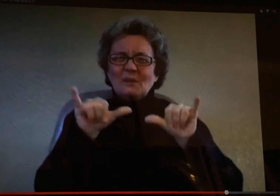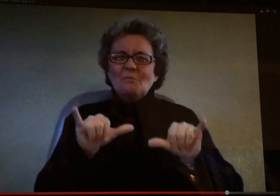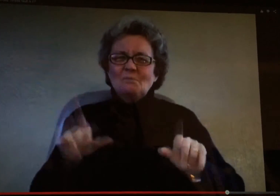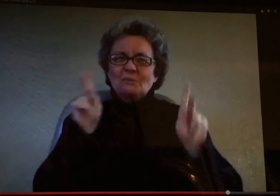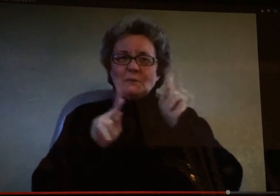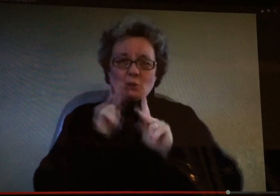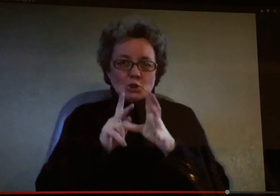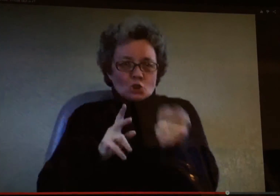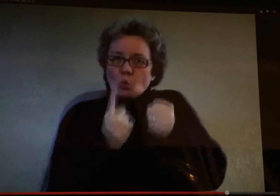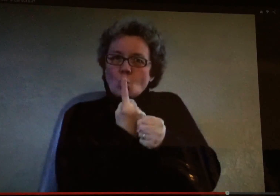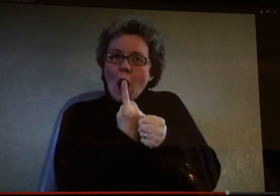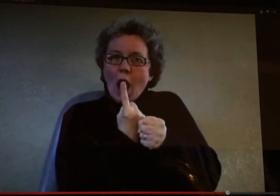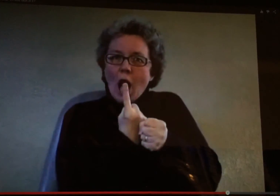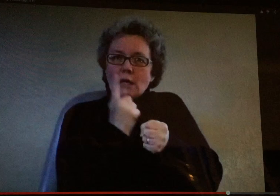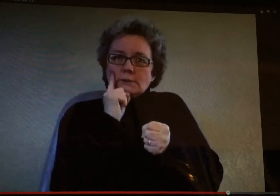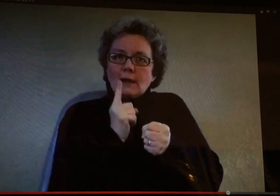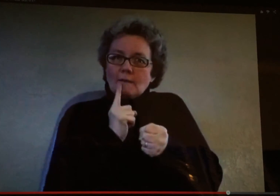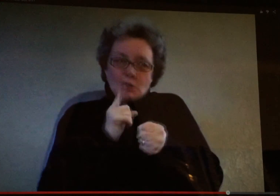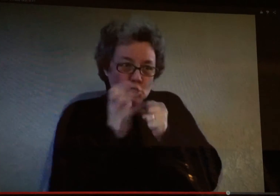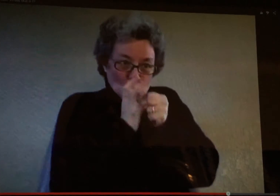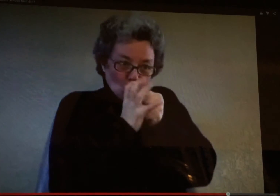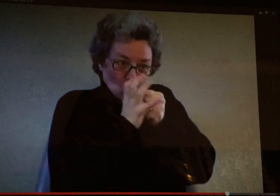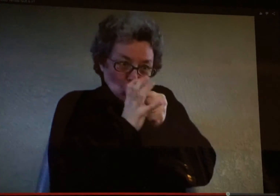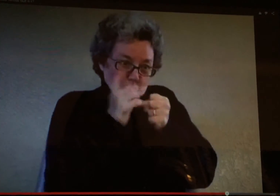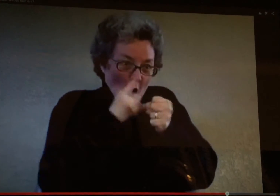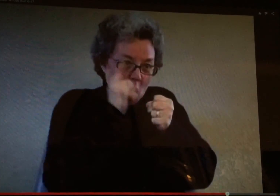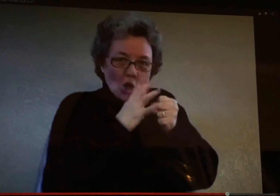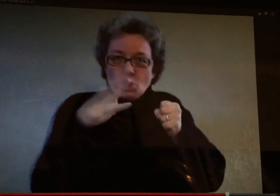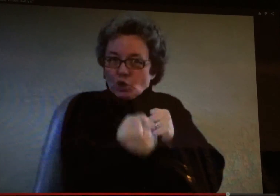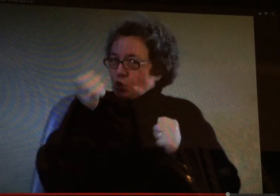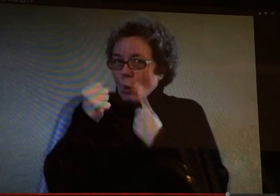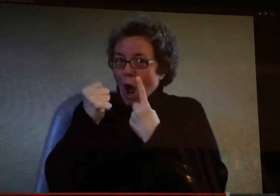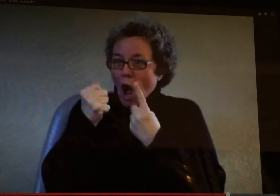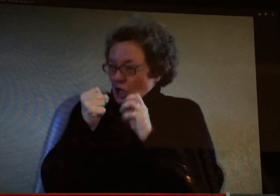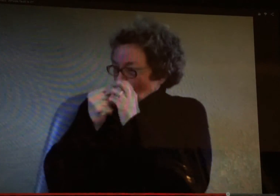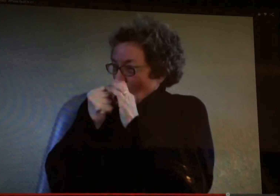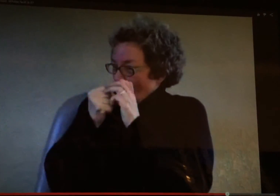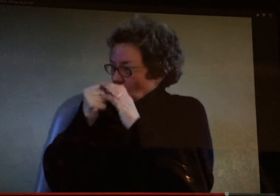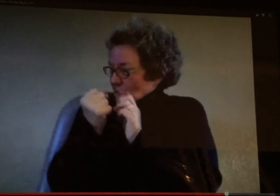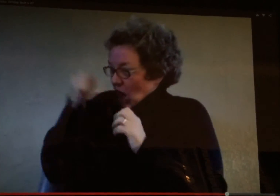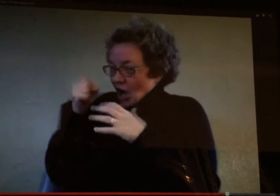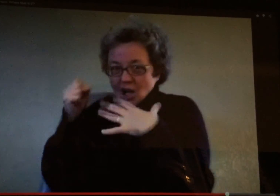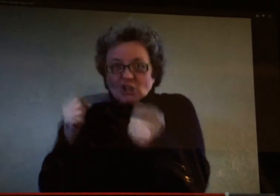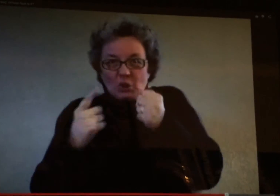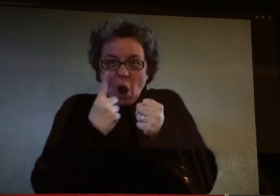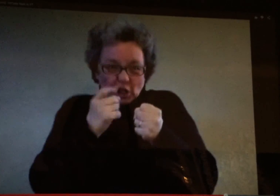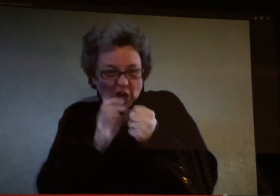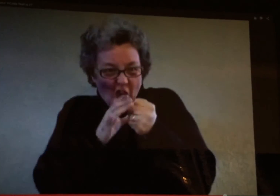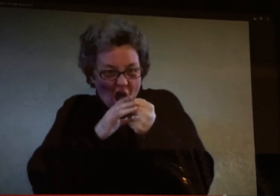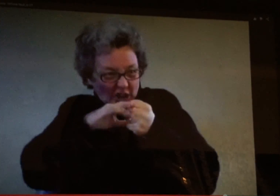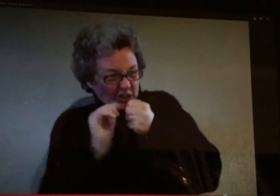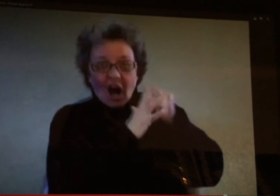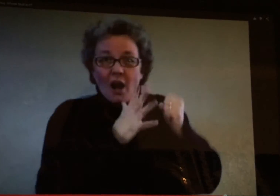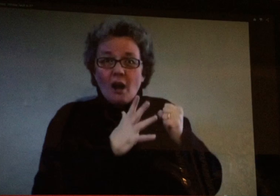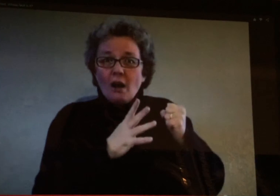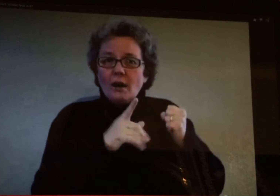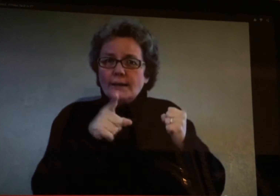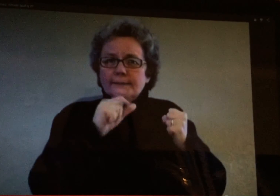so long, over and over and over again. They choose one deaf student and they focus on them, one, and then one at